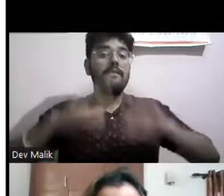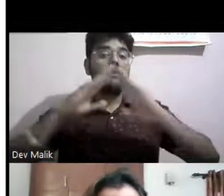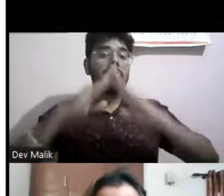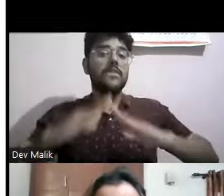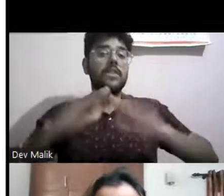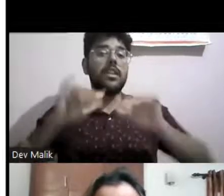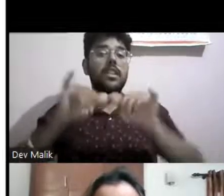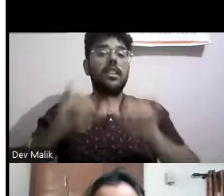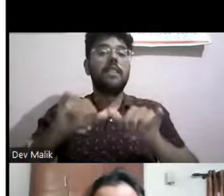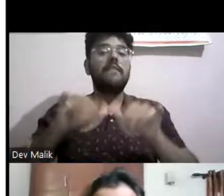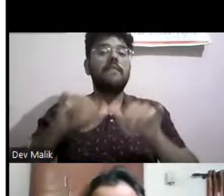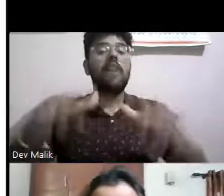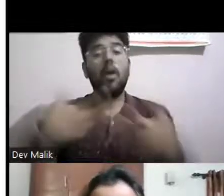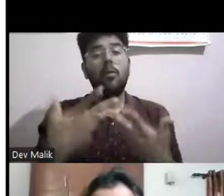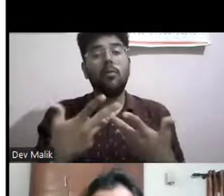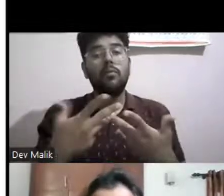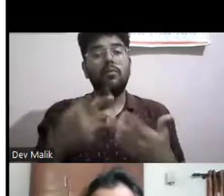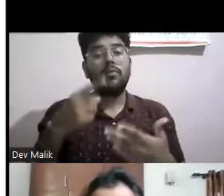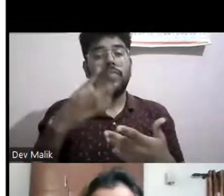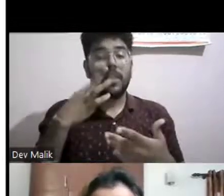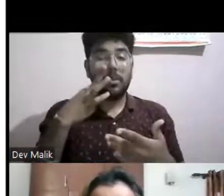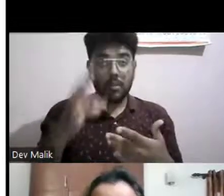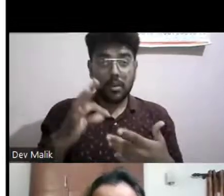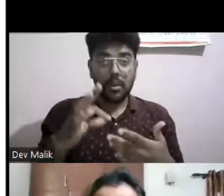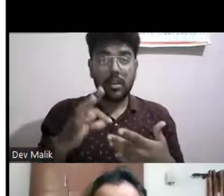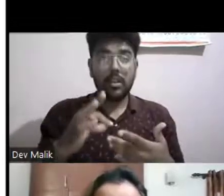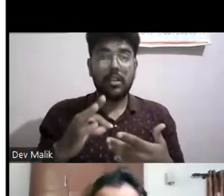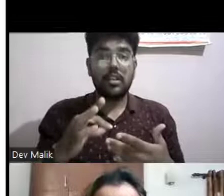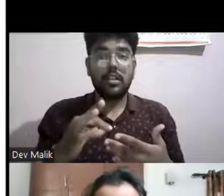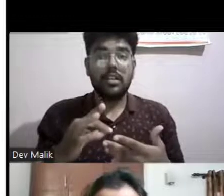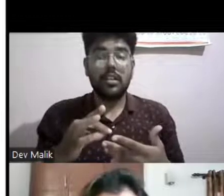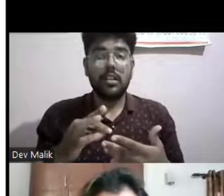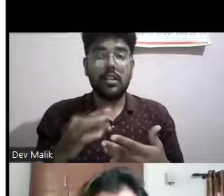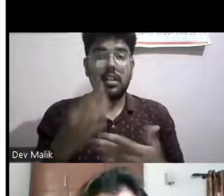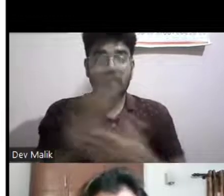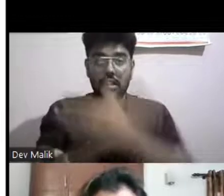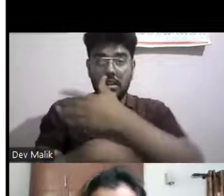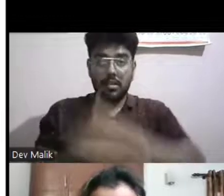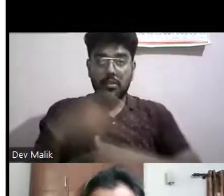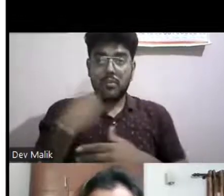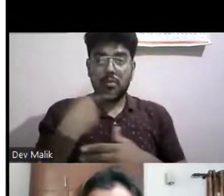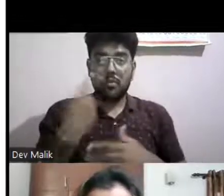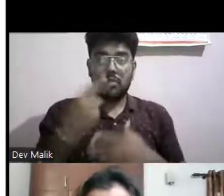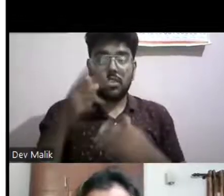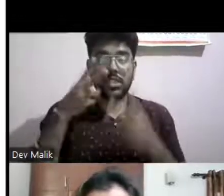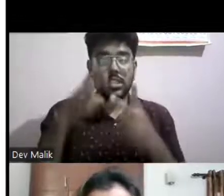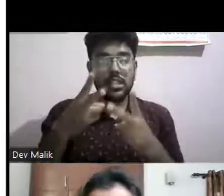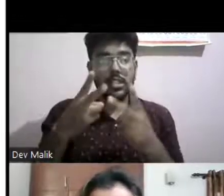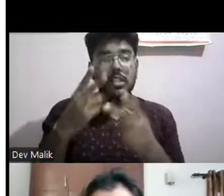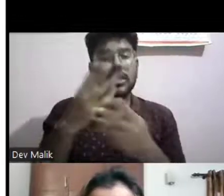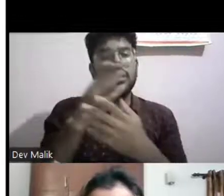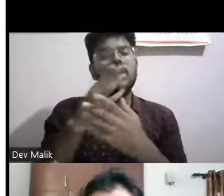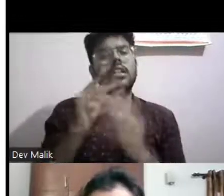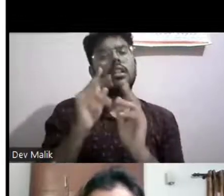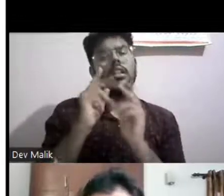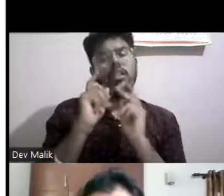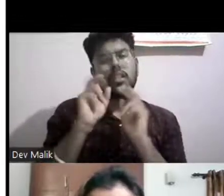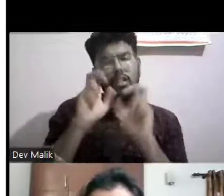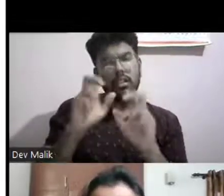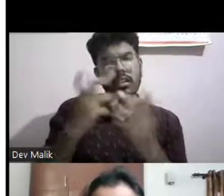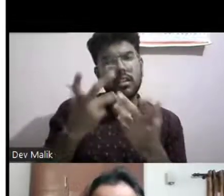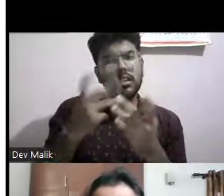important when we are reading disability studies. We also have to look at disabilities in